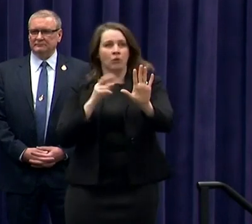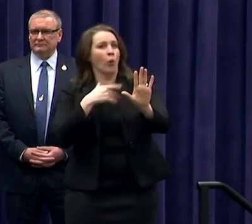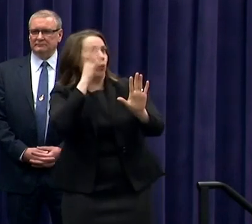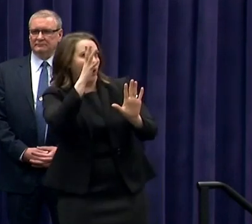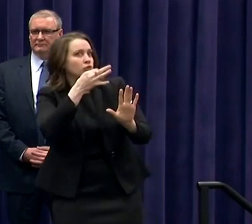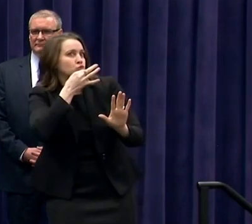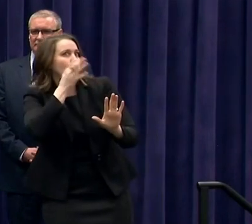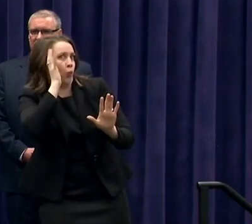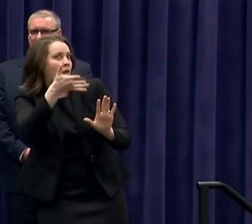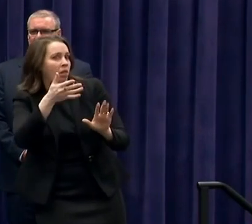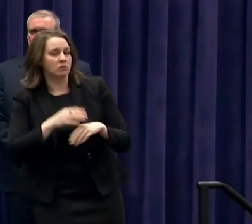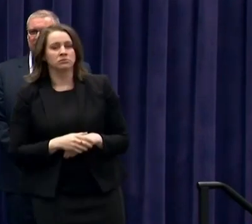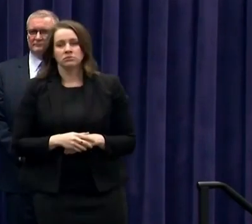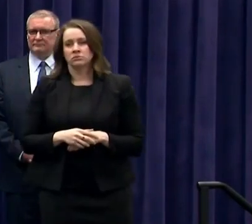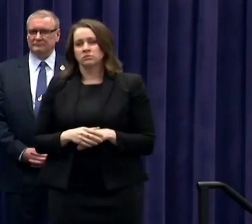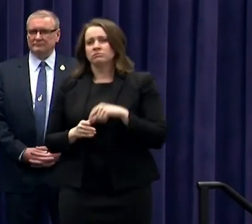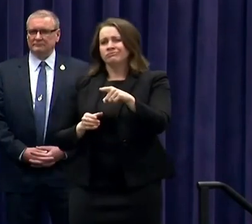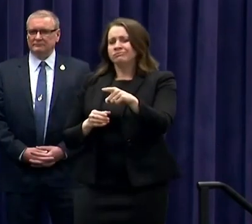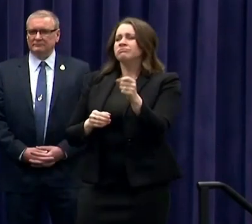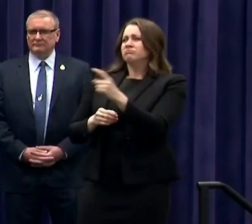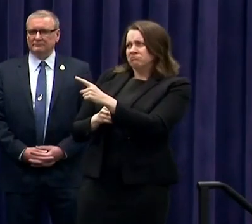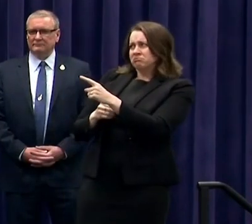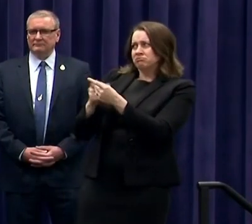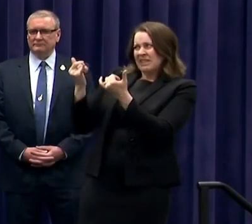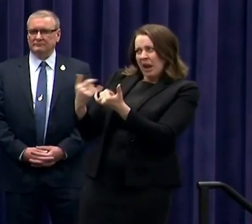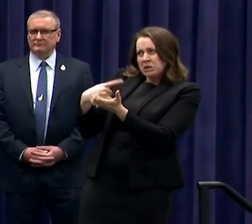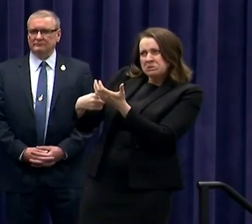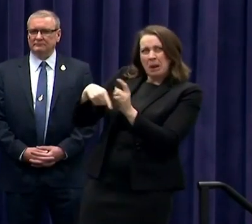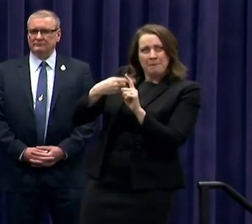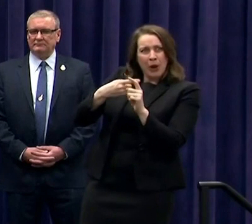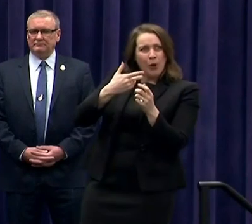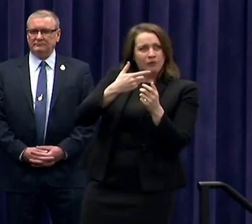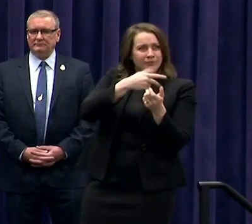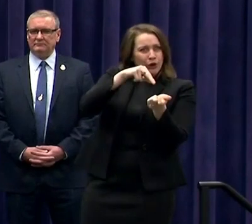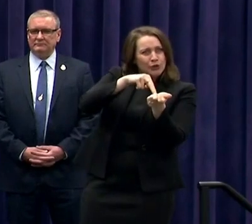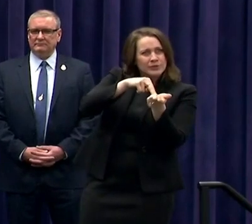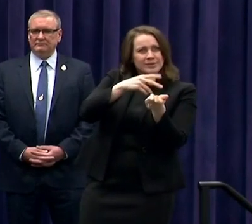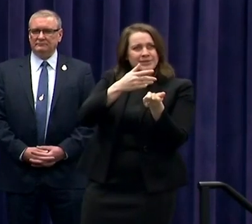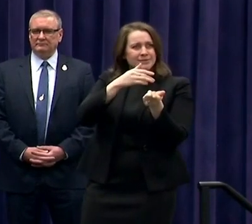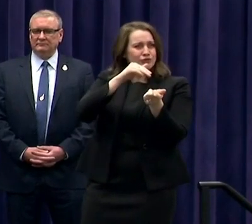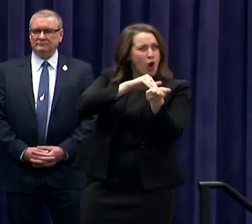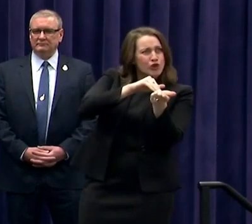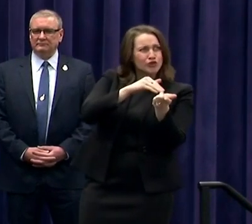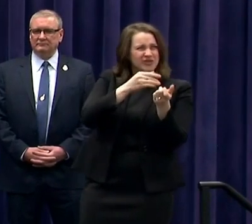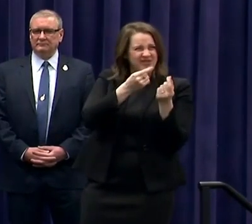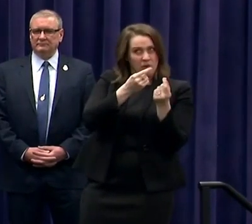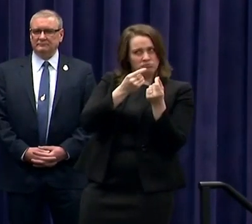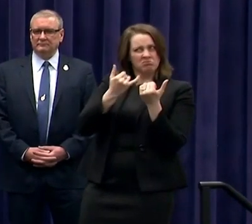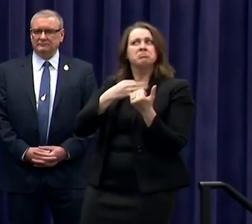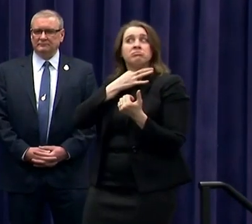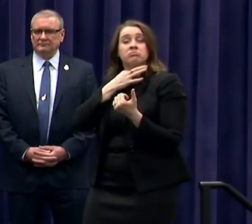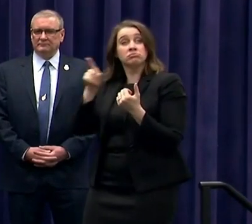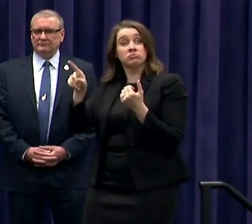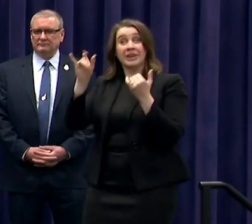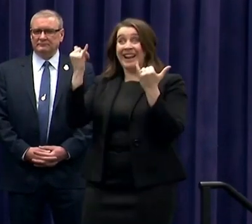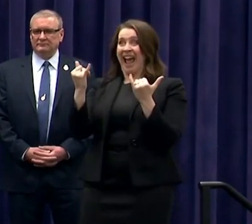speaking of supporting our healthcare workers, our healthcare system, where are we at with this stay-at-home order? Are you seeing or hearing of any more